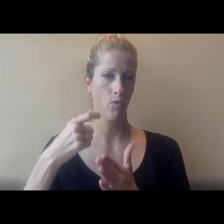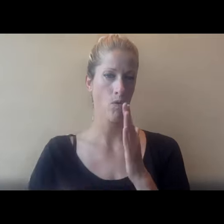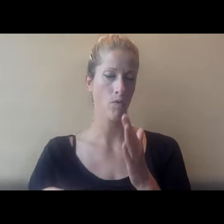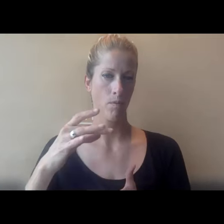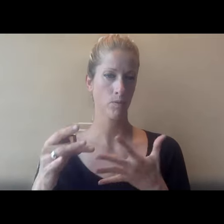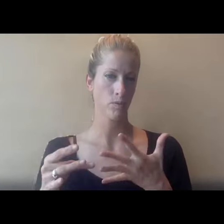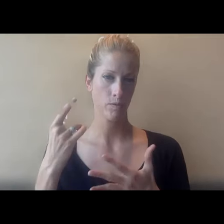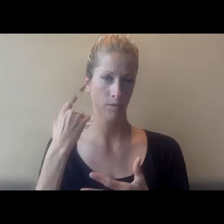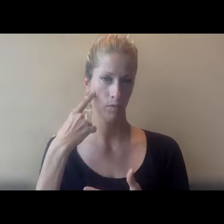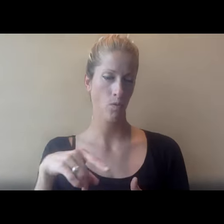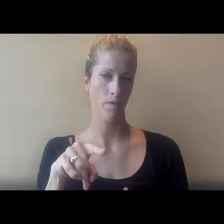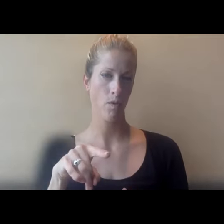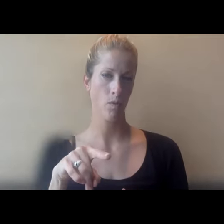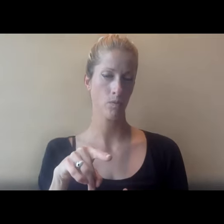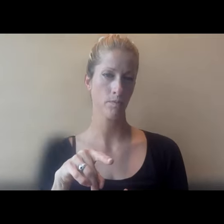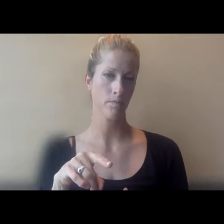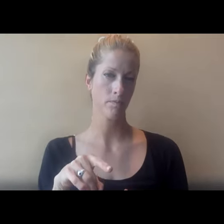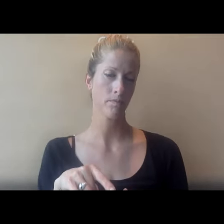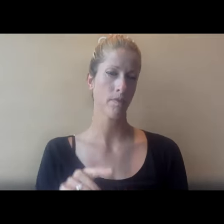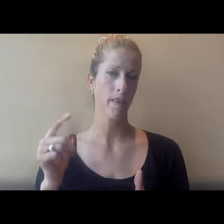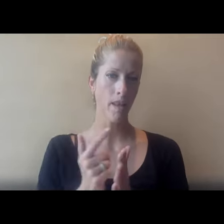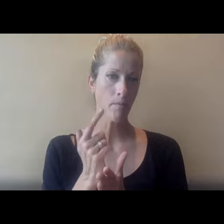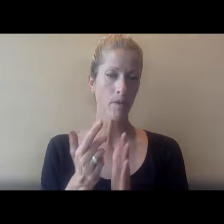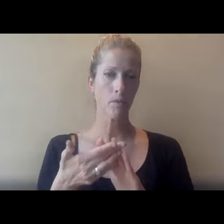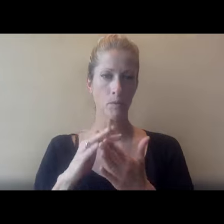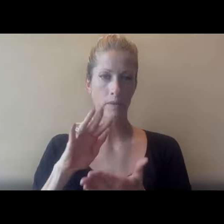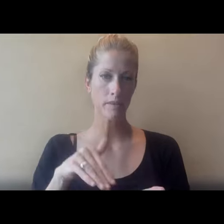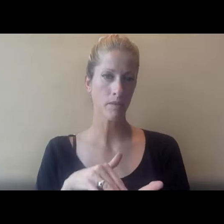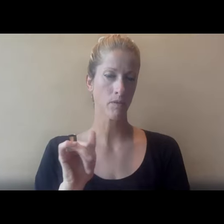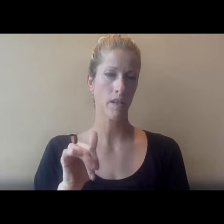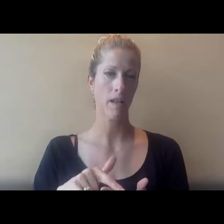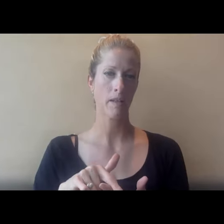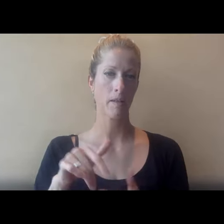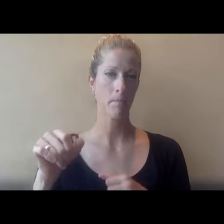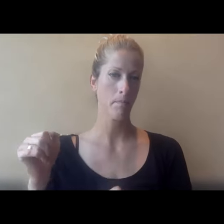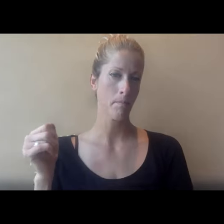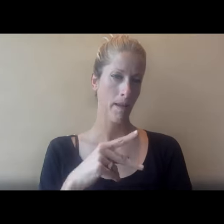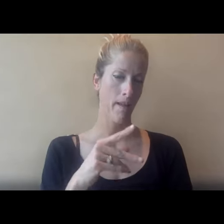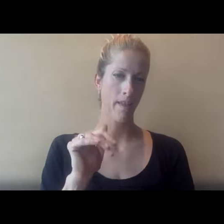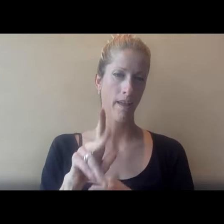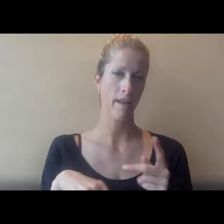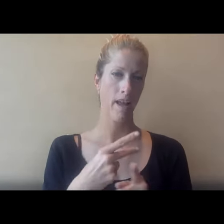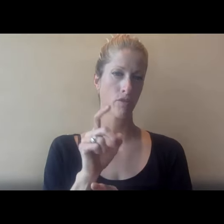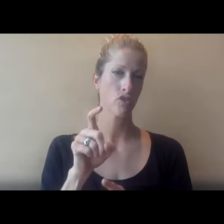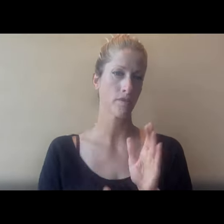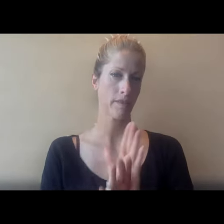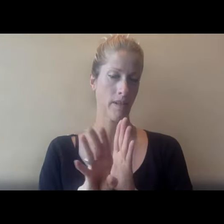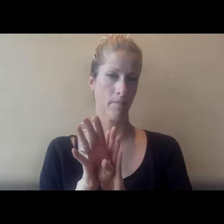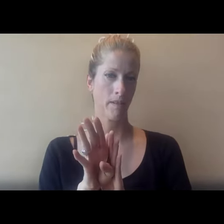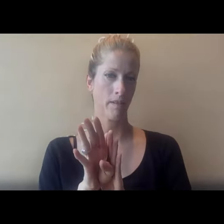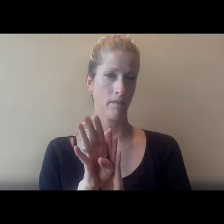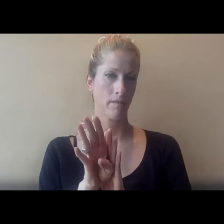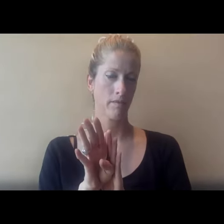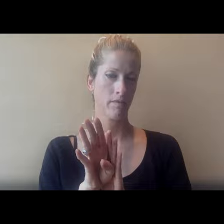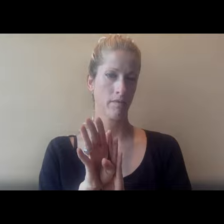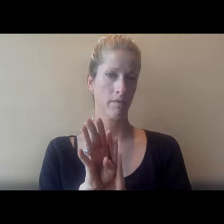device lending initiatives, in libraries and community centers like Bite Back. I believe that more organizations should develop and implement digital